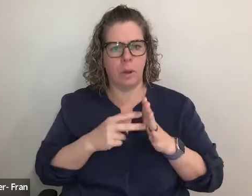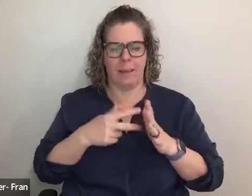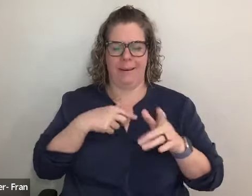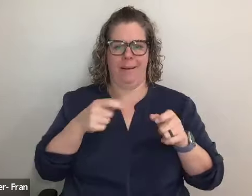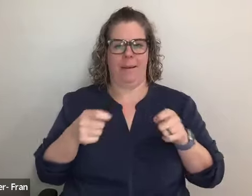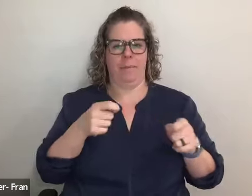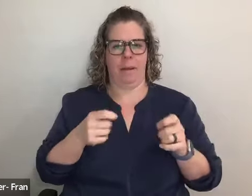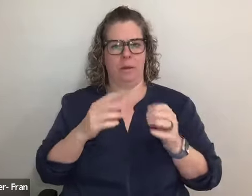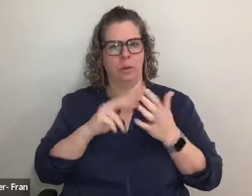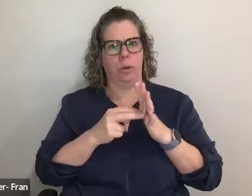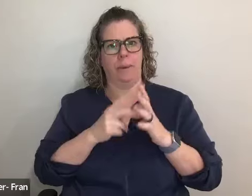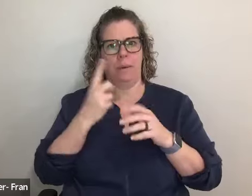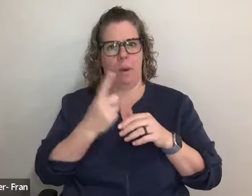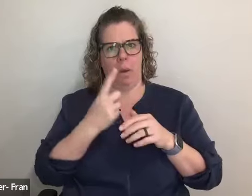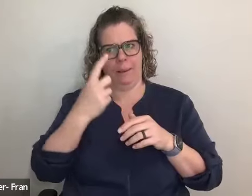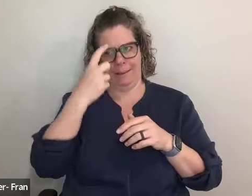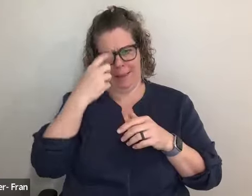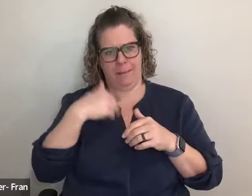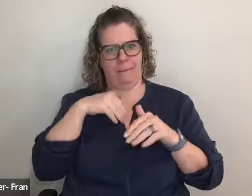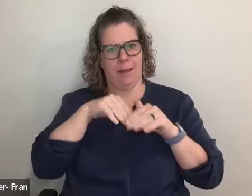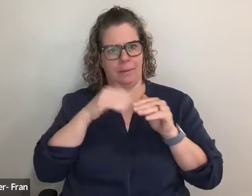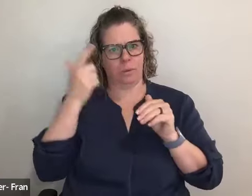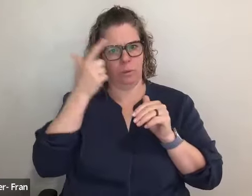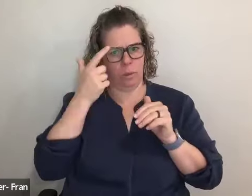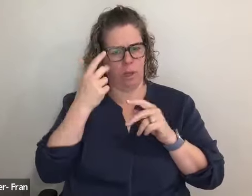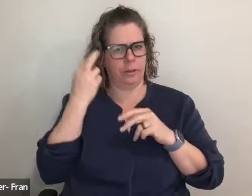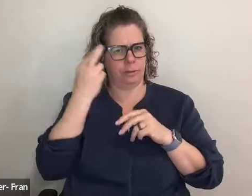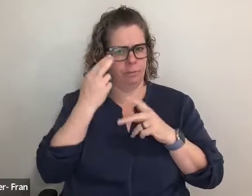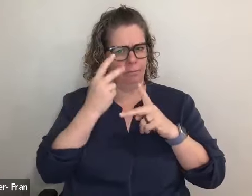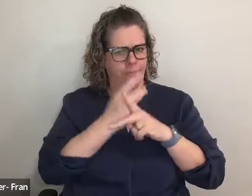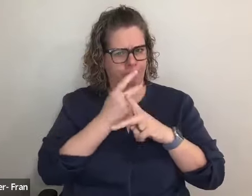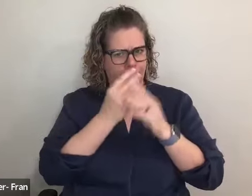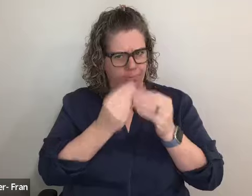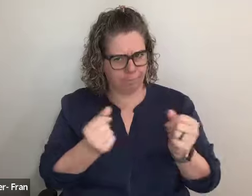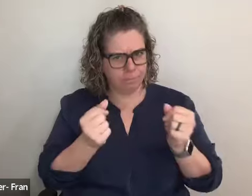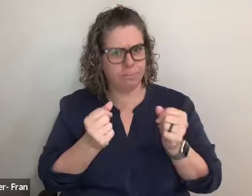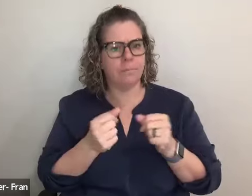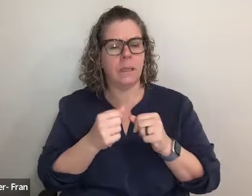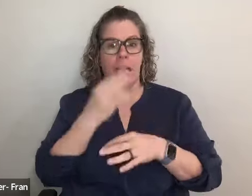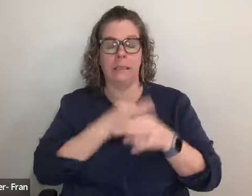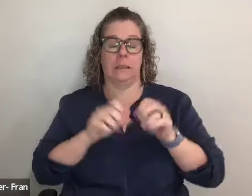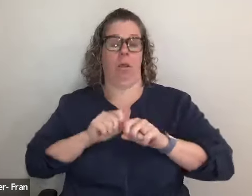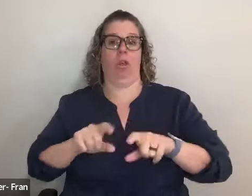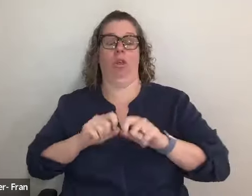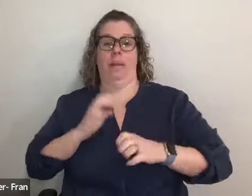can access logic and reasoning. And every time you